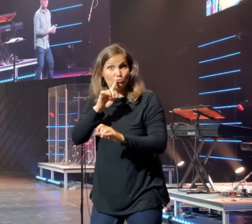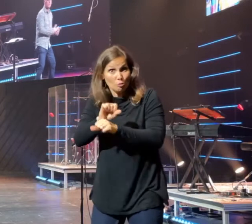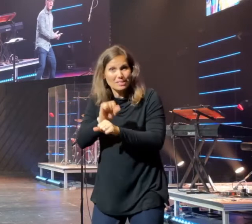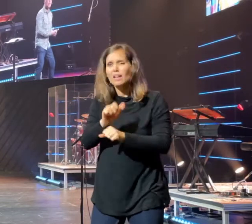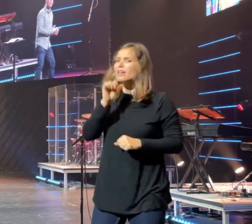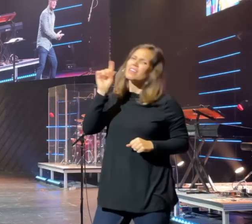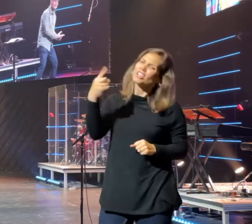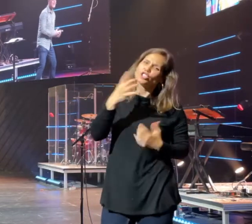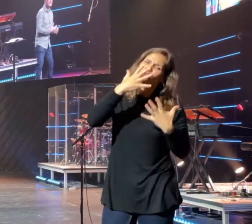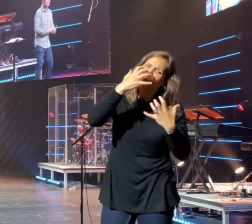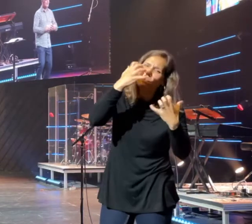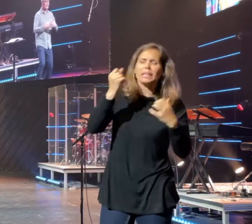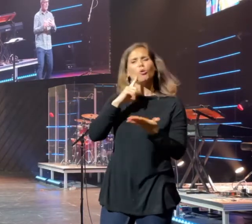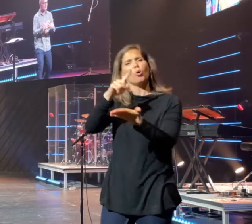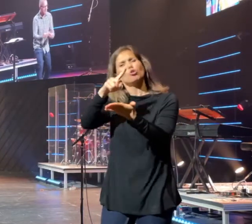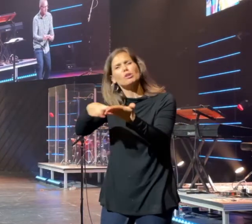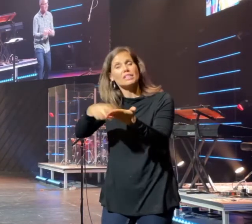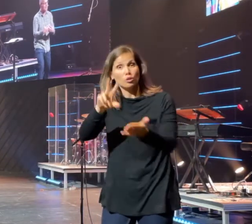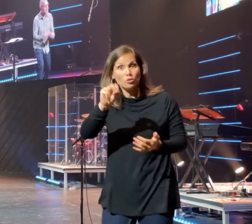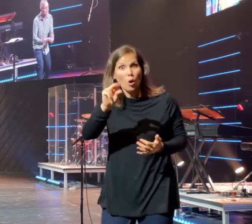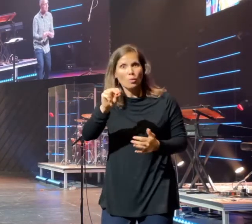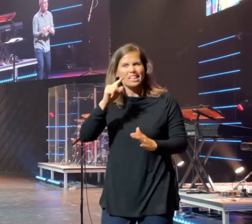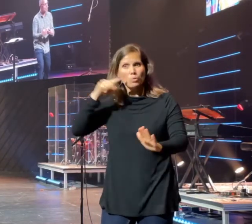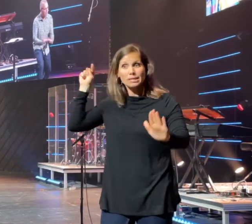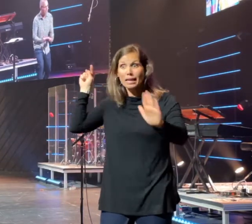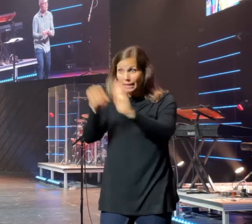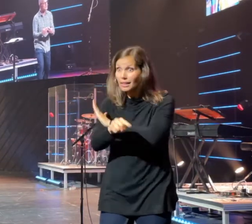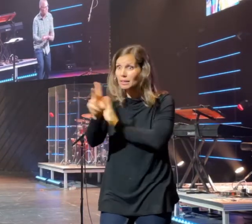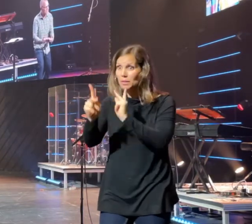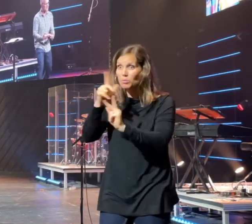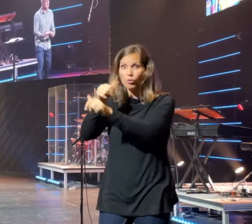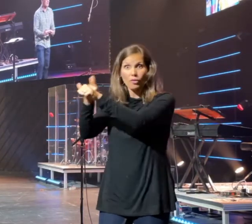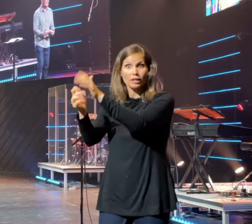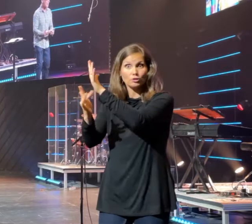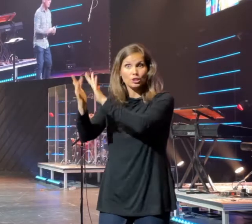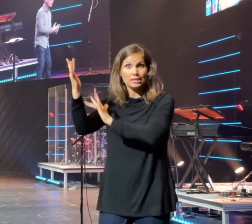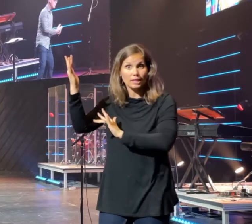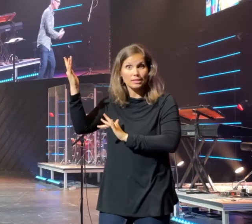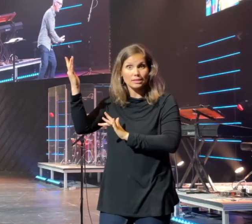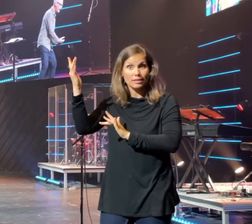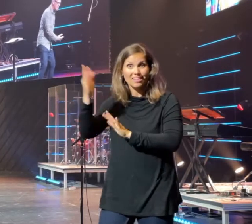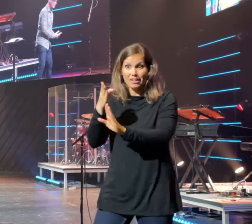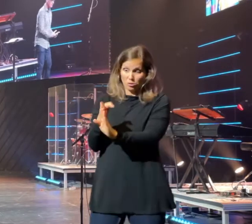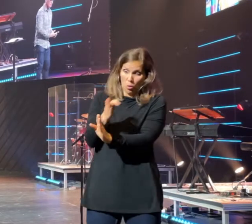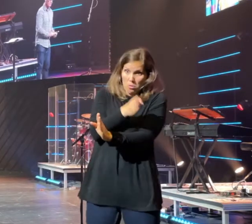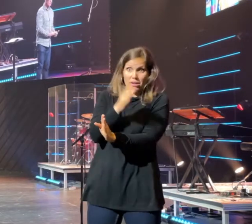just a crank or a critic. He was out there killing people who were following Jesus. He went from doing that